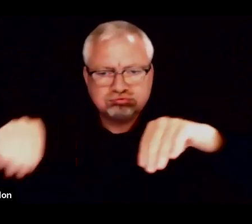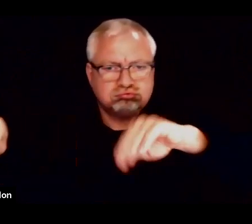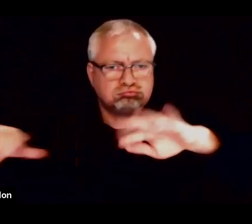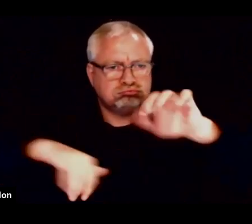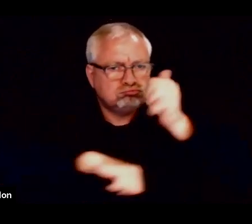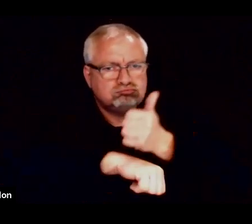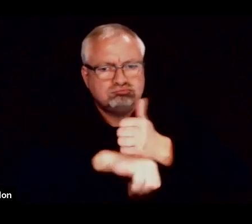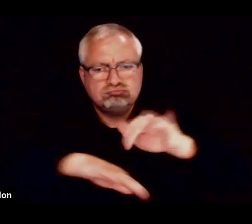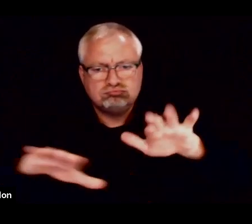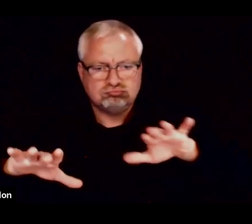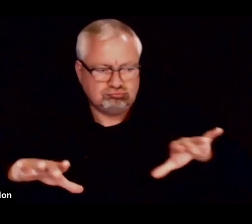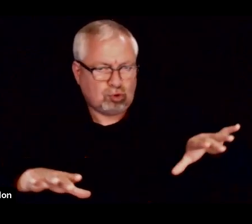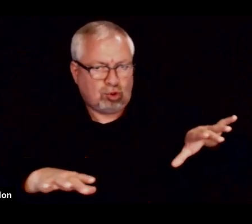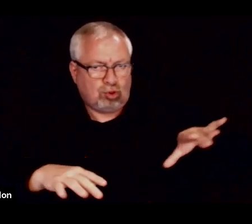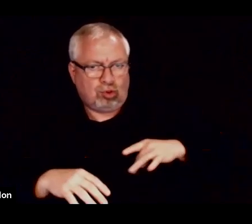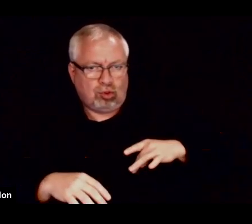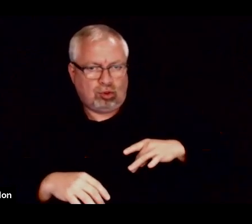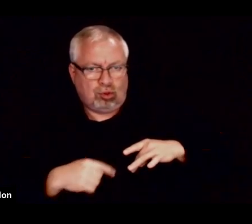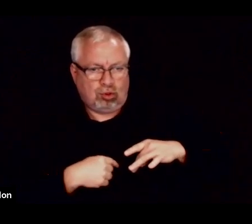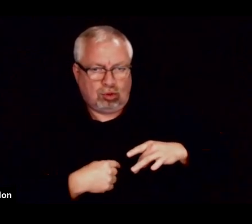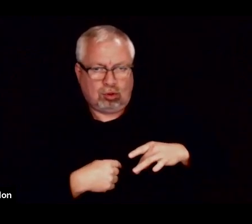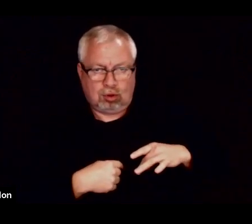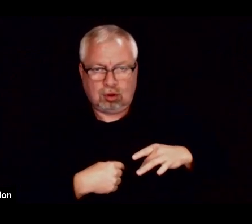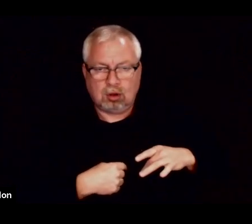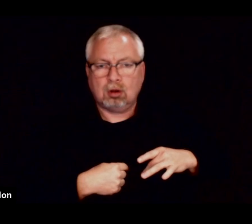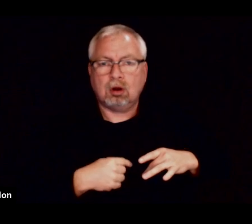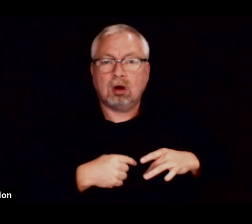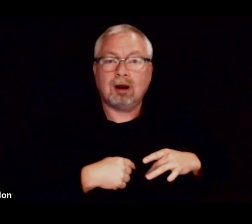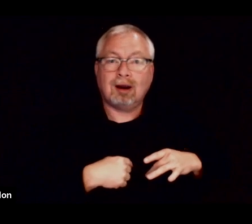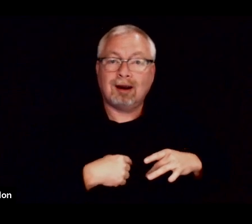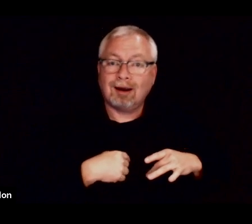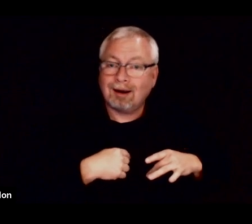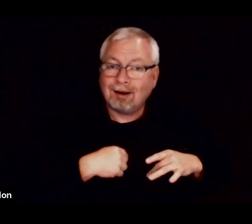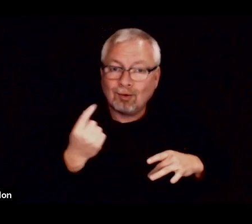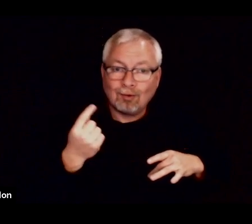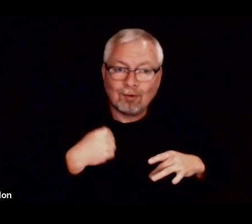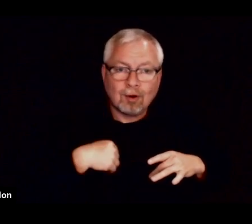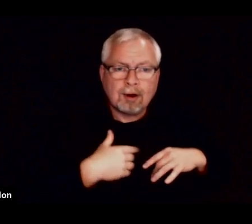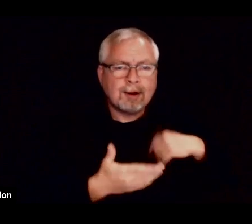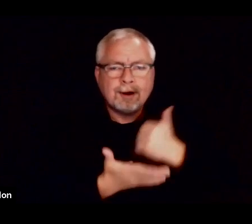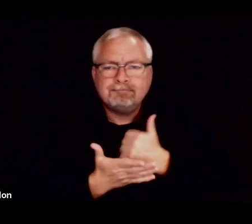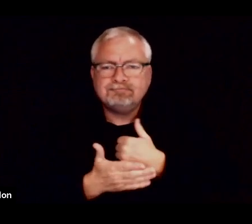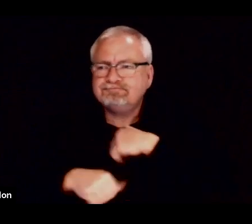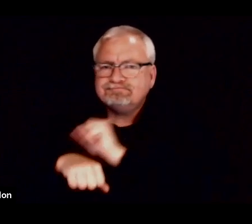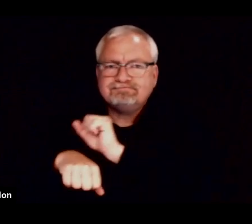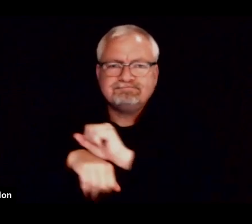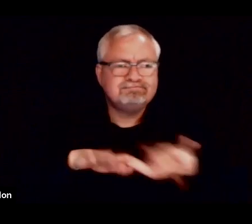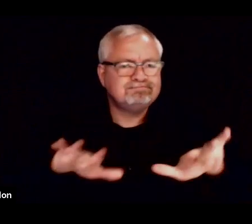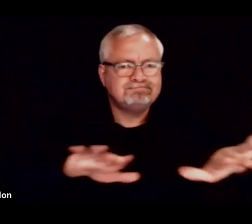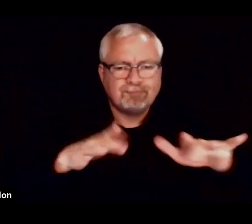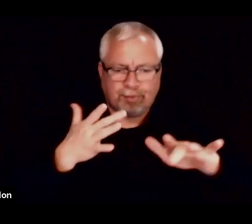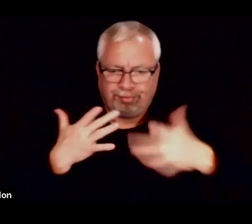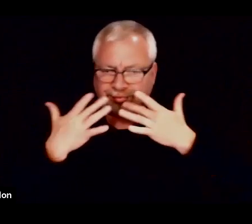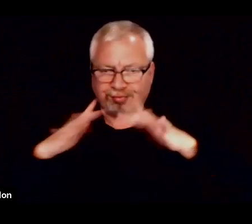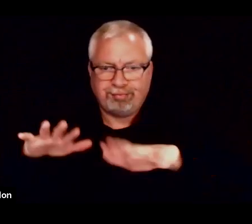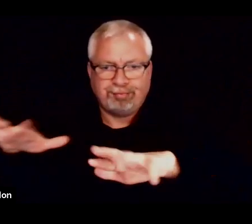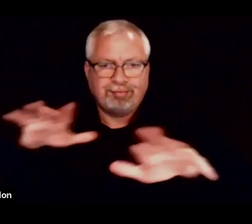COVID. That person exposed people who were part of the ceremony who did not